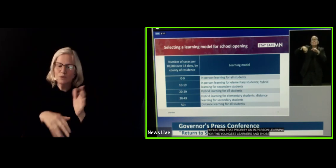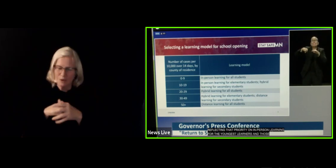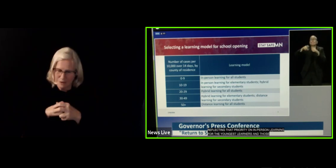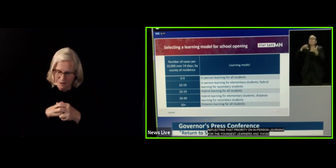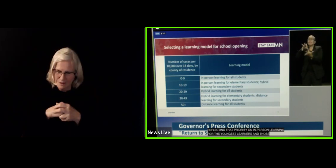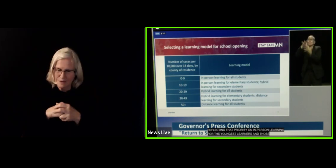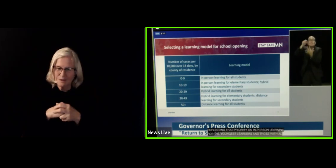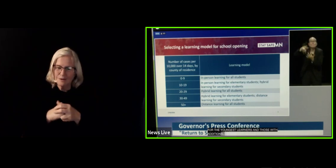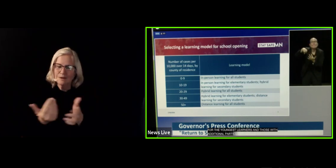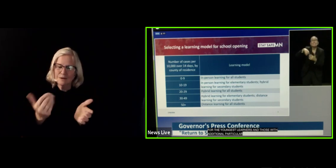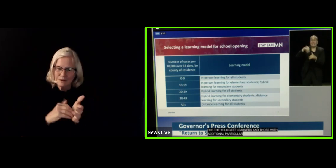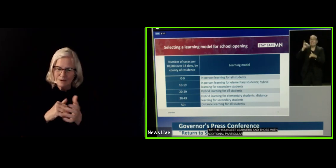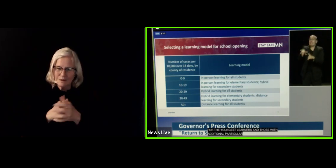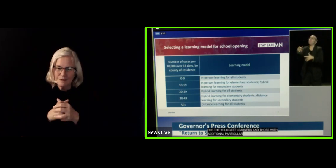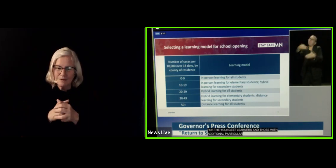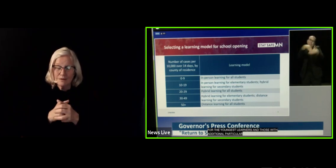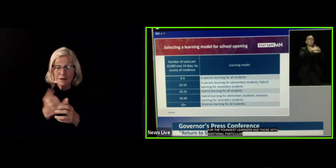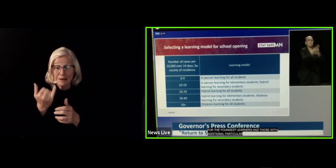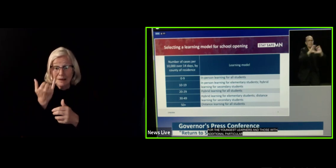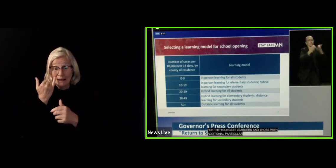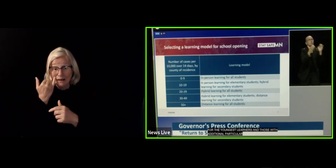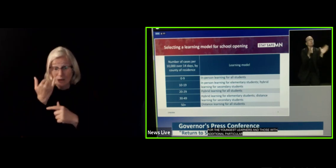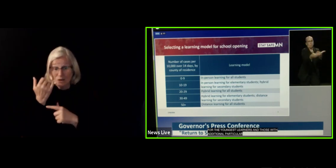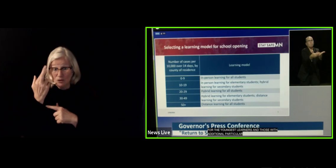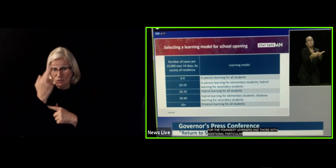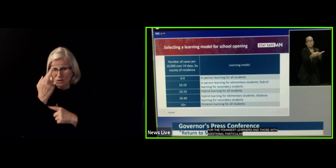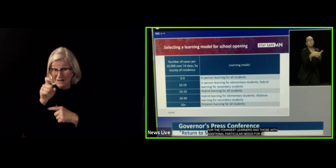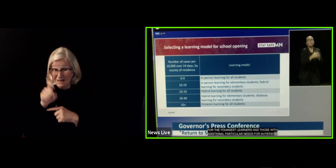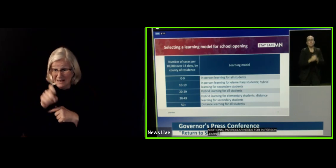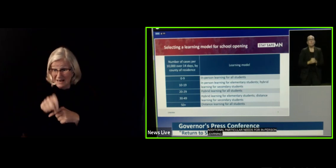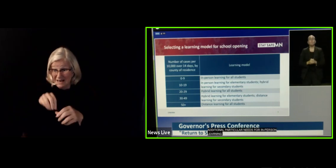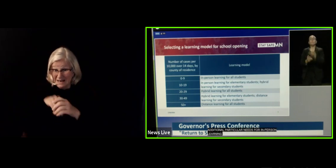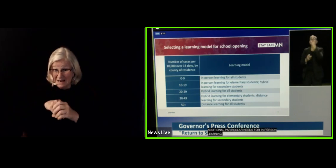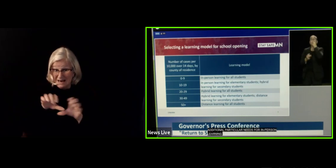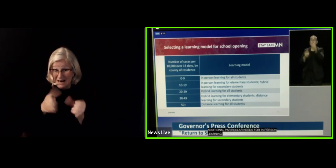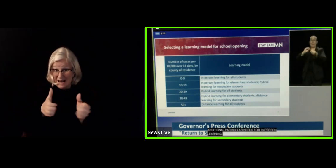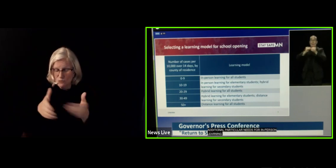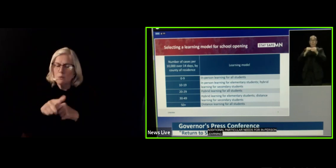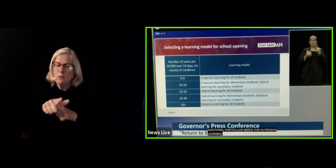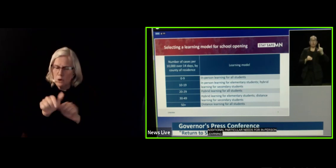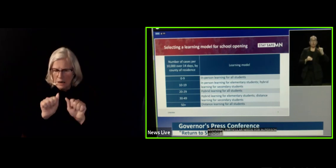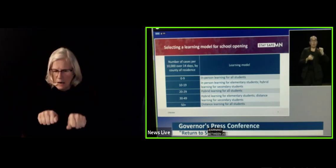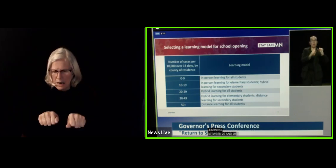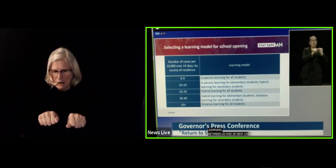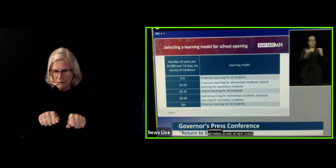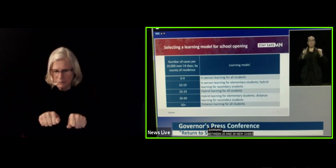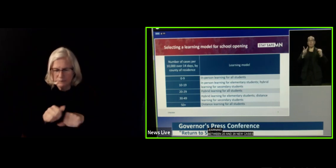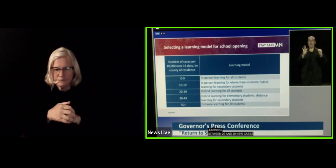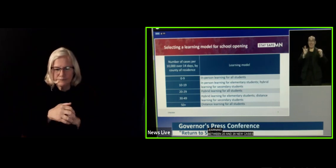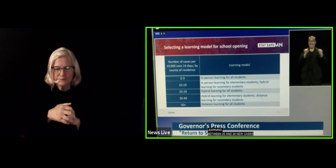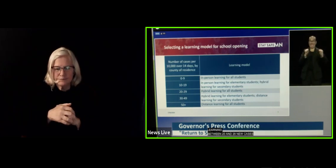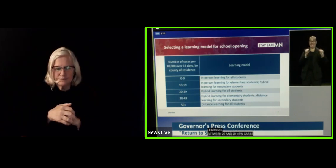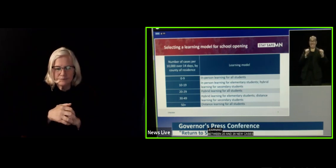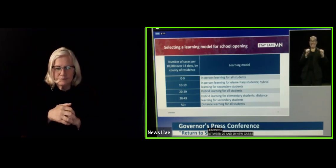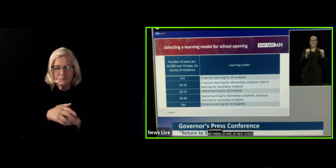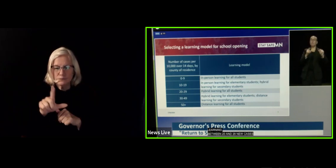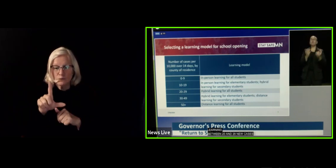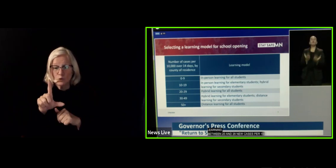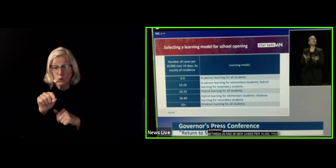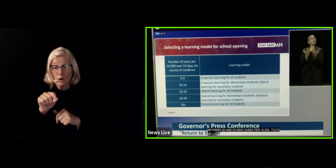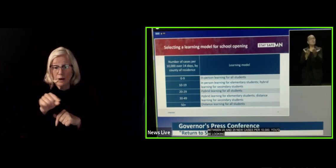learning. Between 20 and 29 new cases per 10,000, you'd be looking at a recommendation for